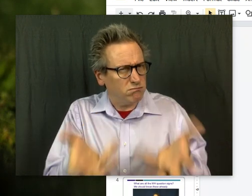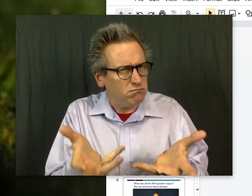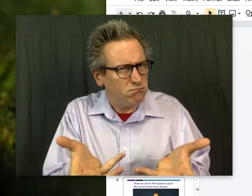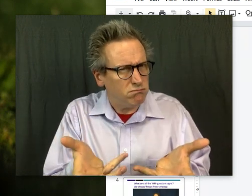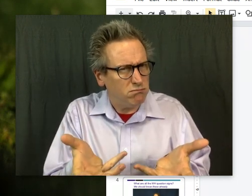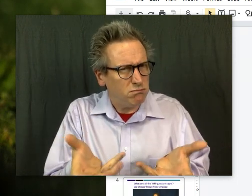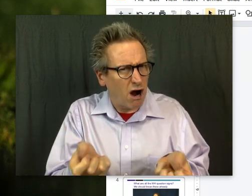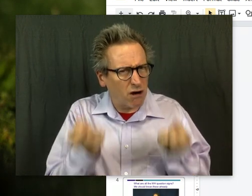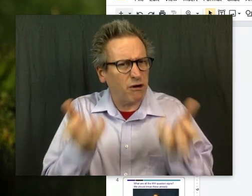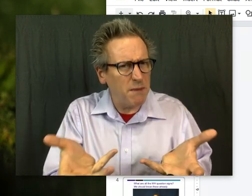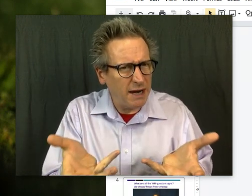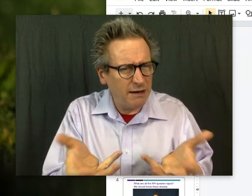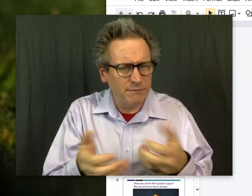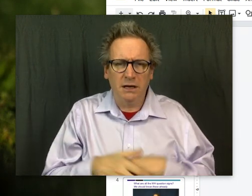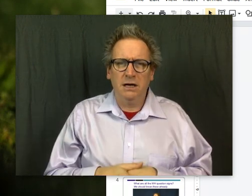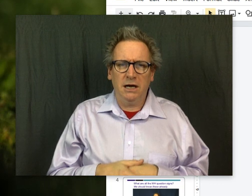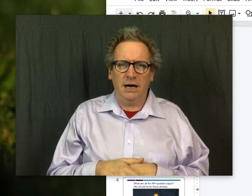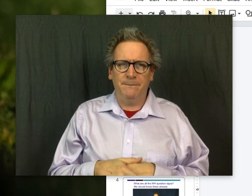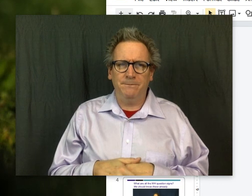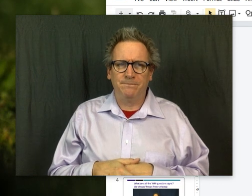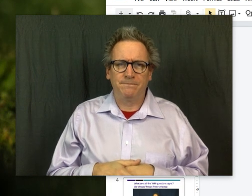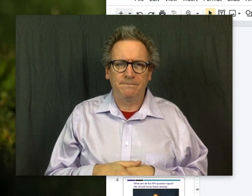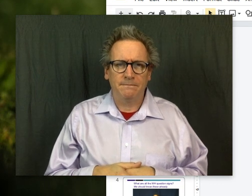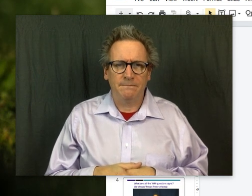or are there many?